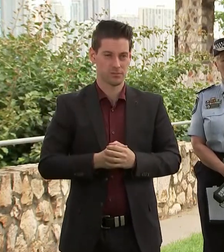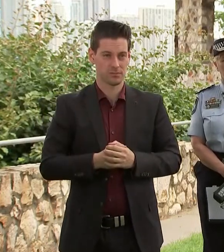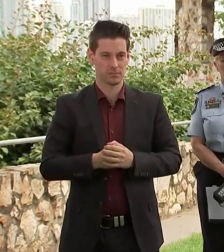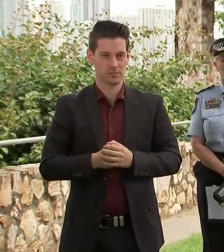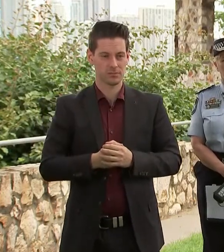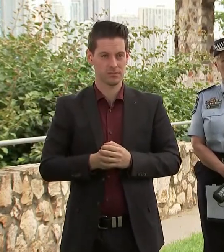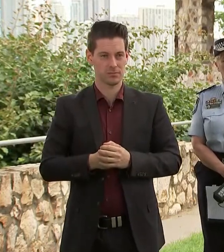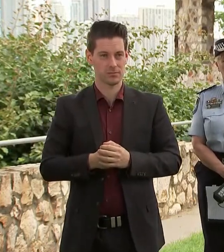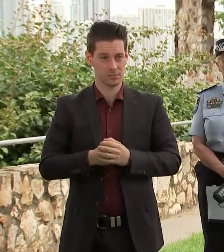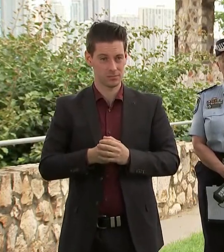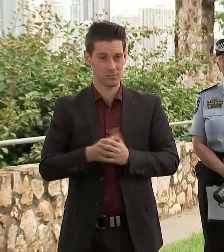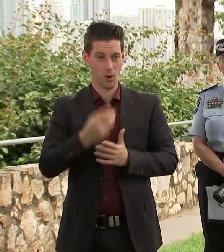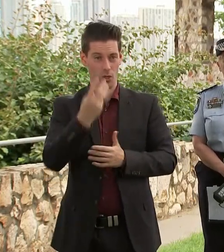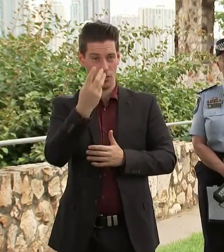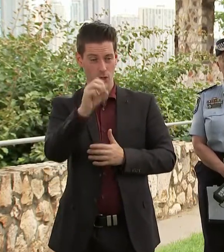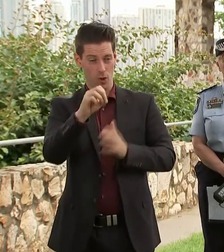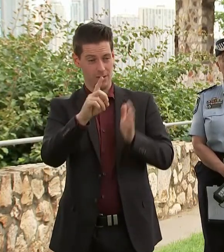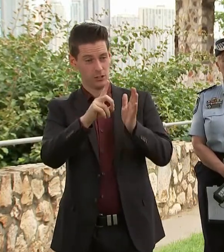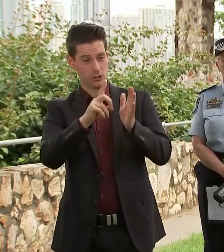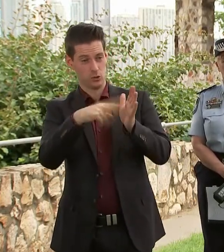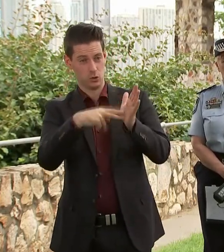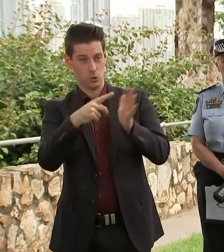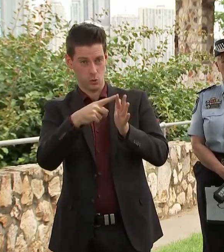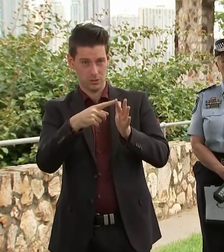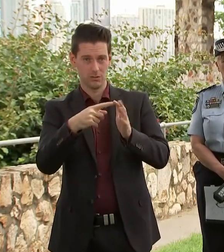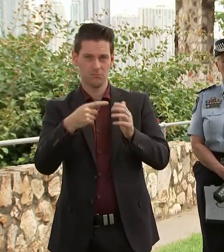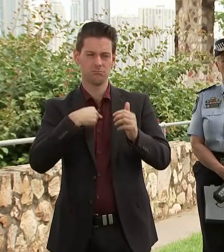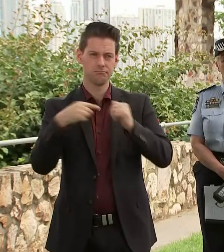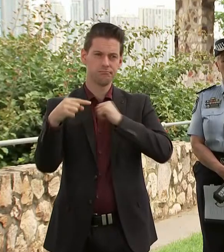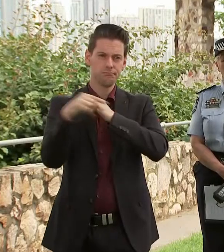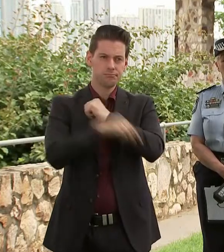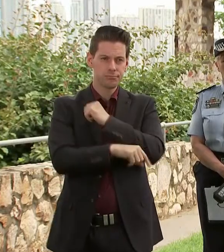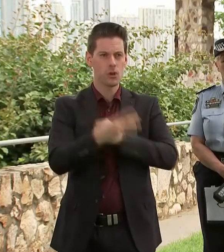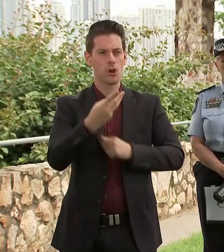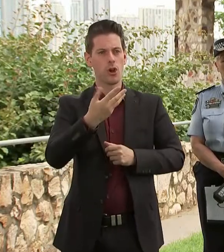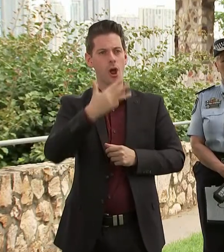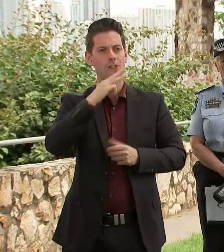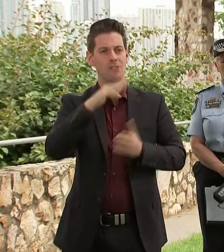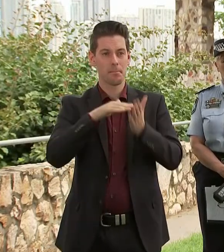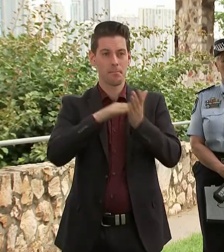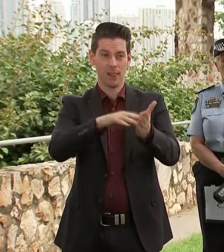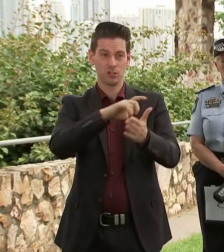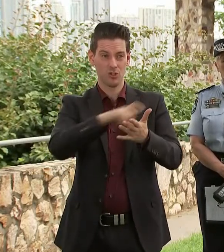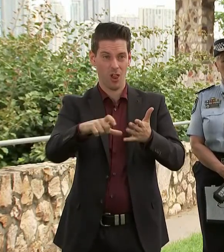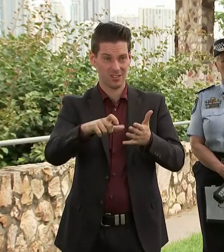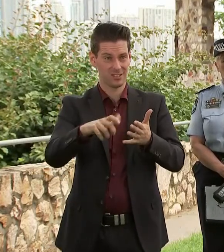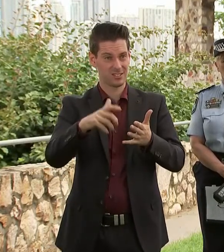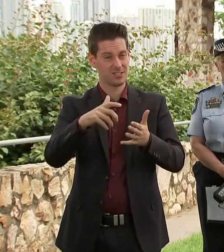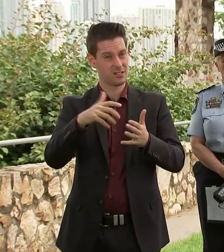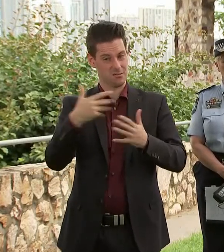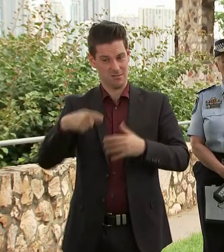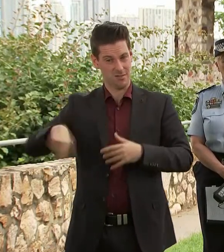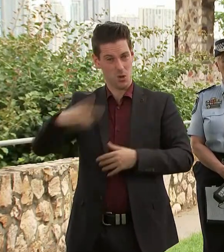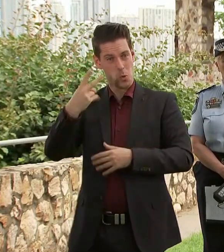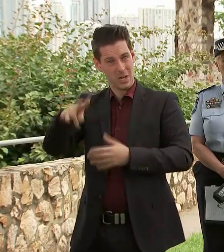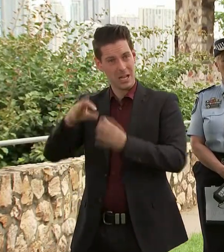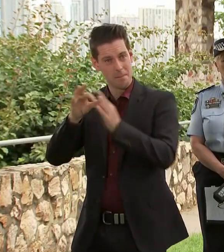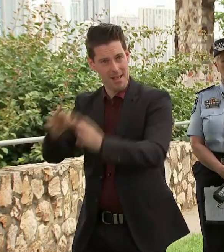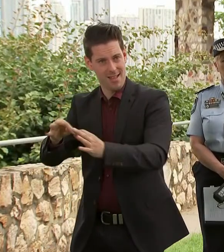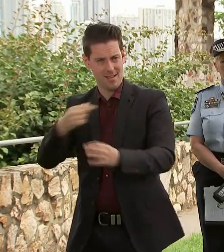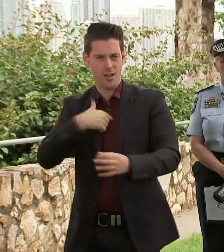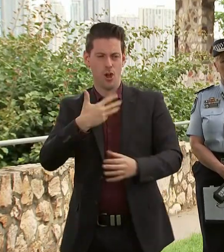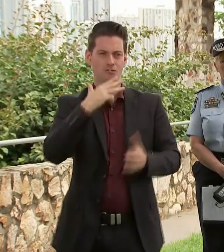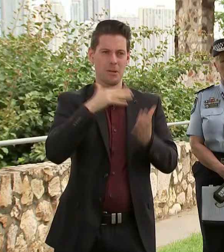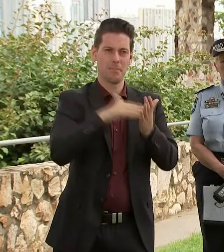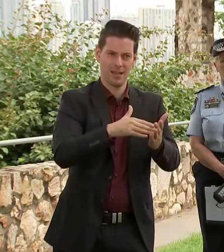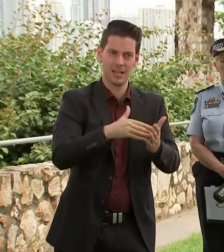just concluded on the 30th of June this year of $937 million, less than $1 billion, we are absolutely headed